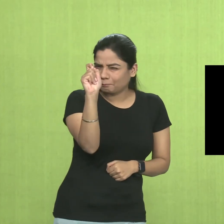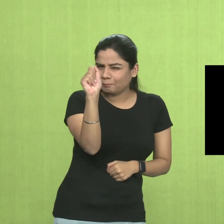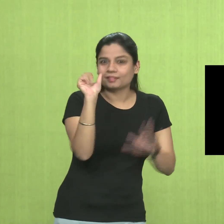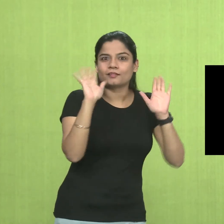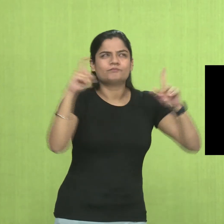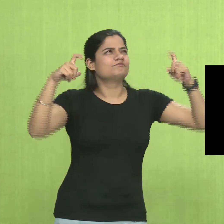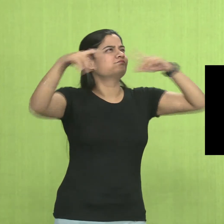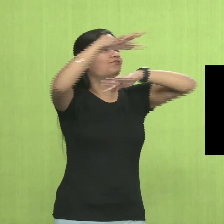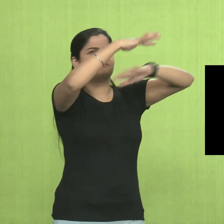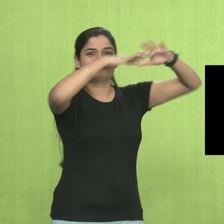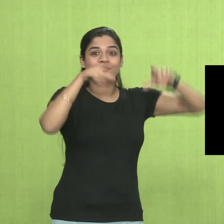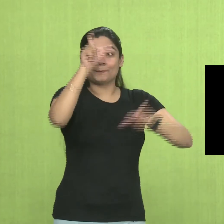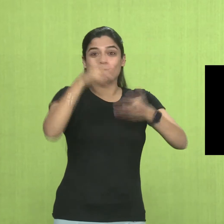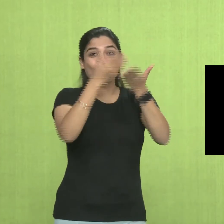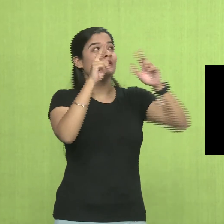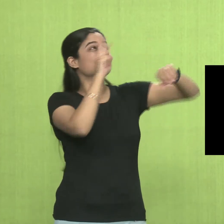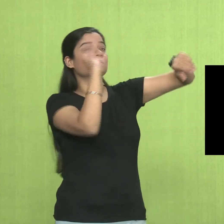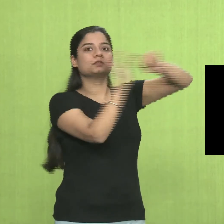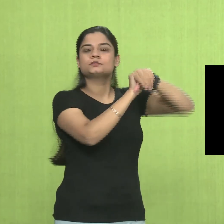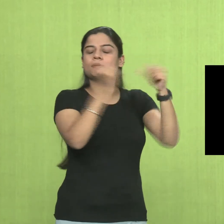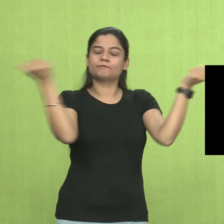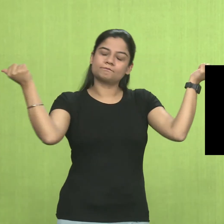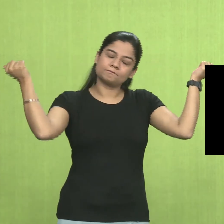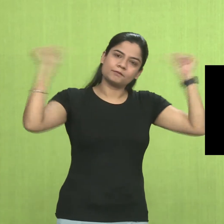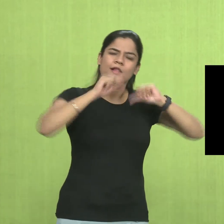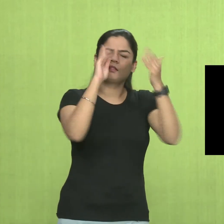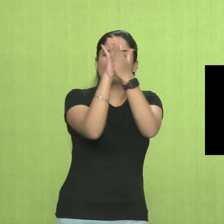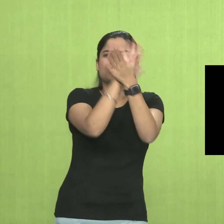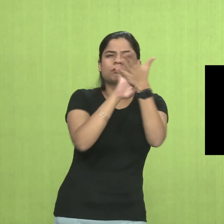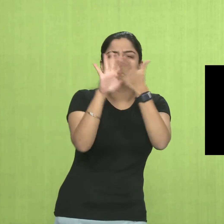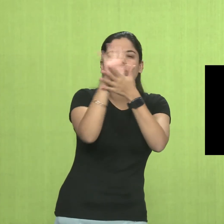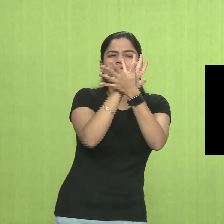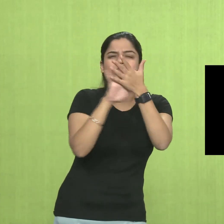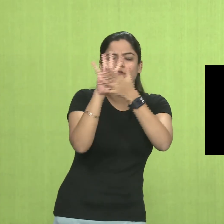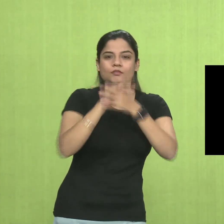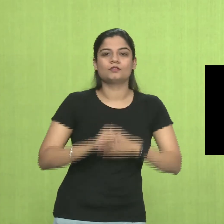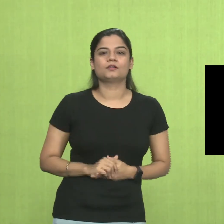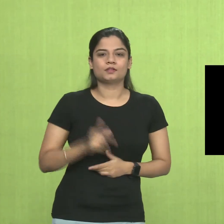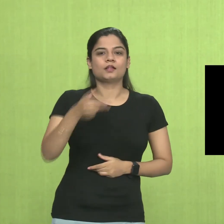a microscope. Microorganisms can be seen through a microscope.